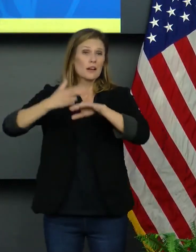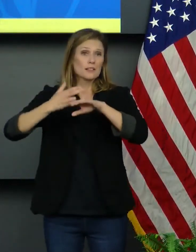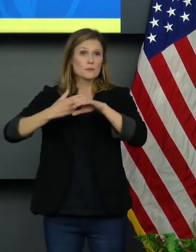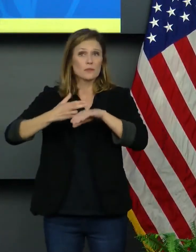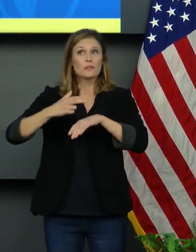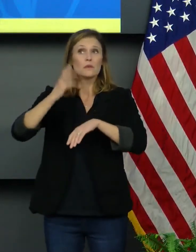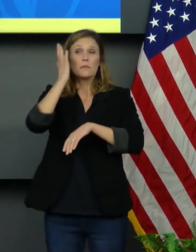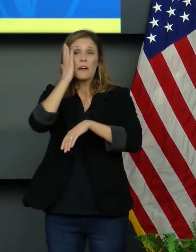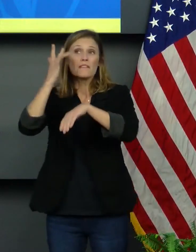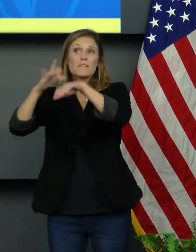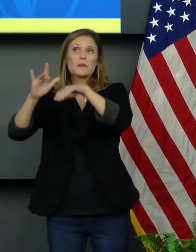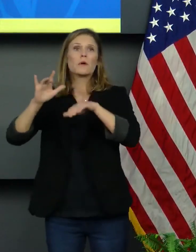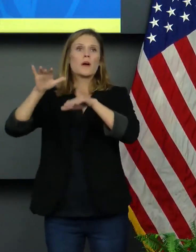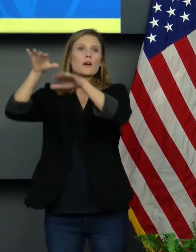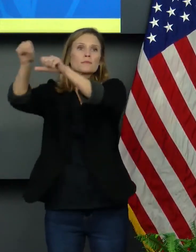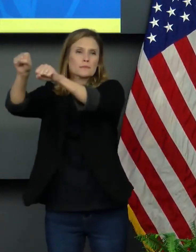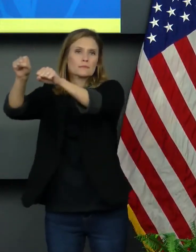find.